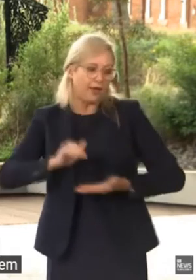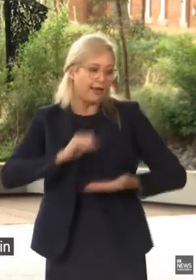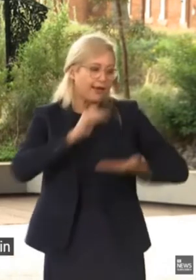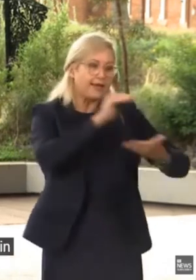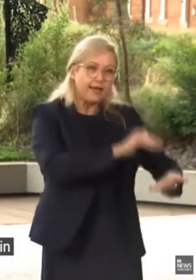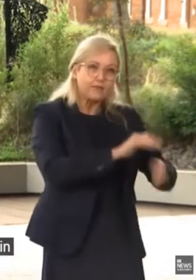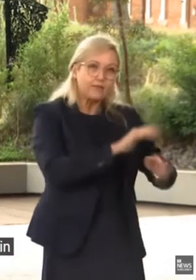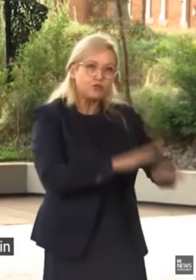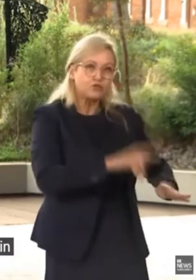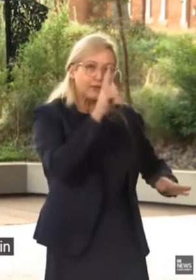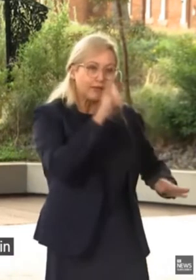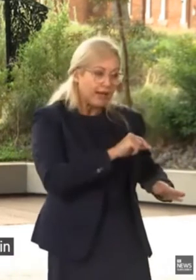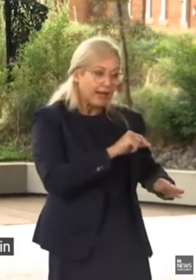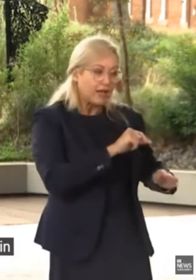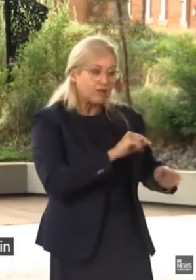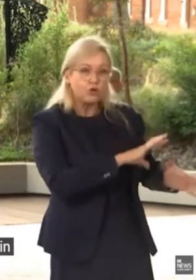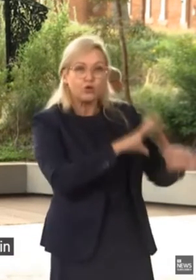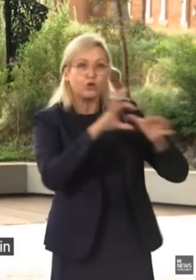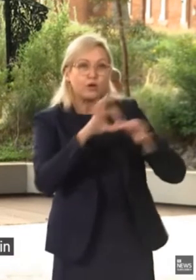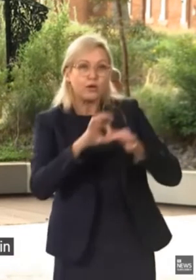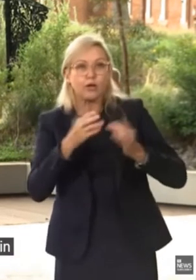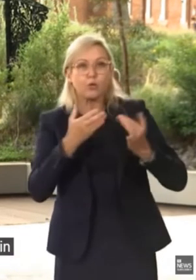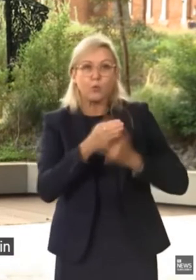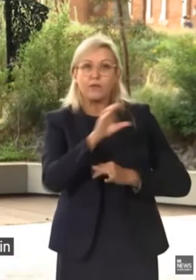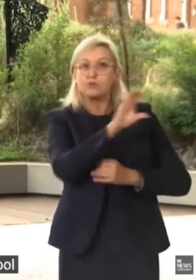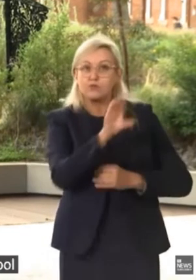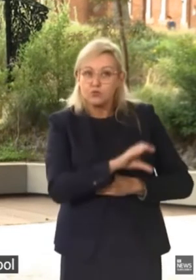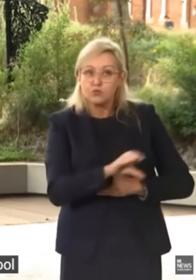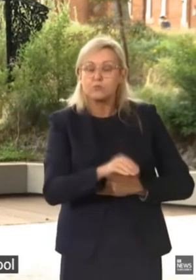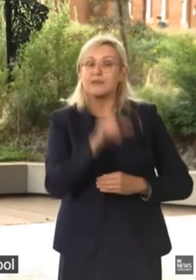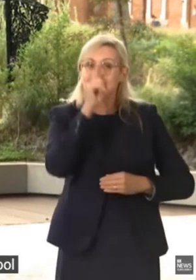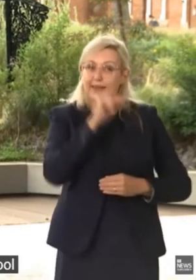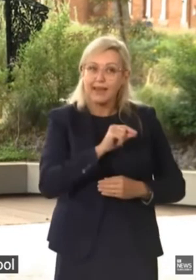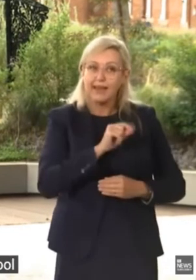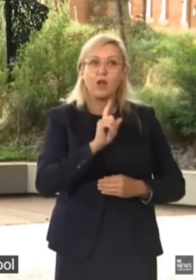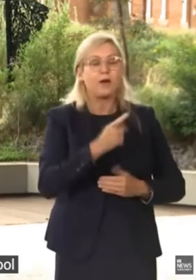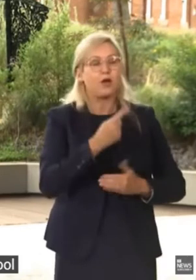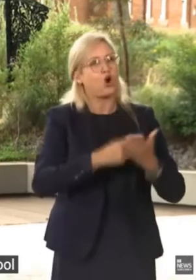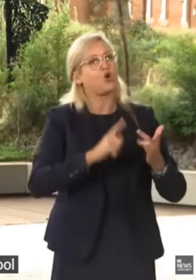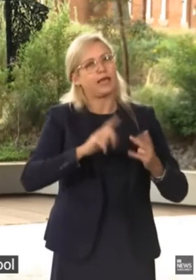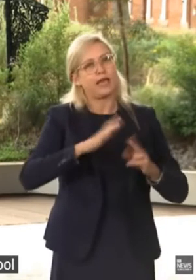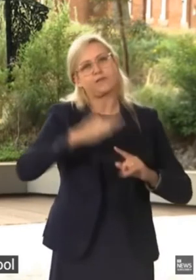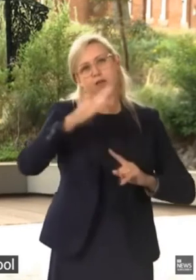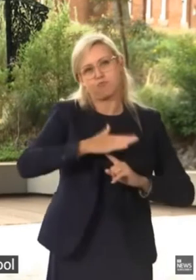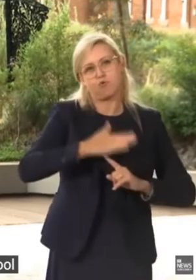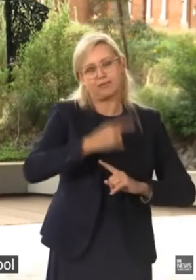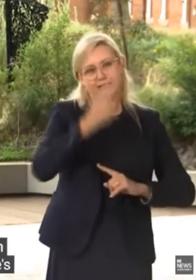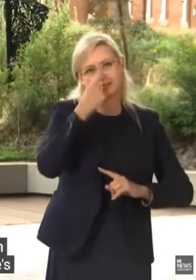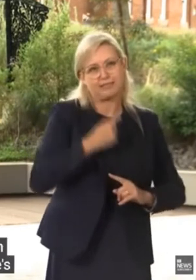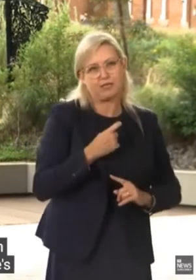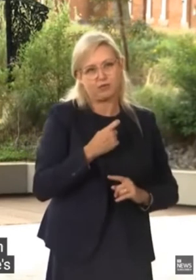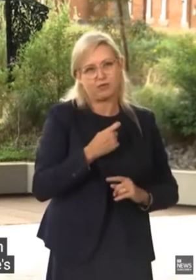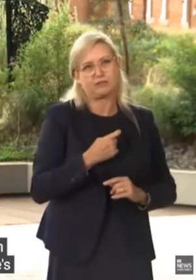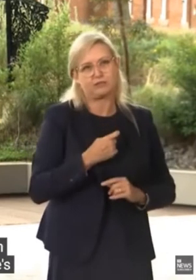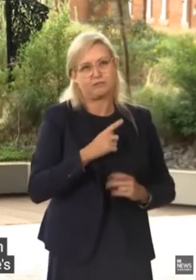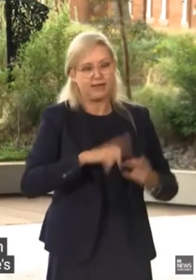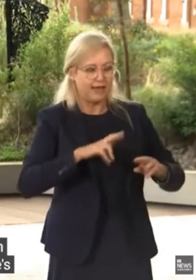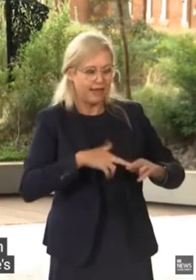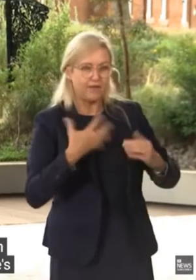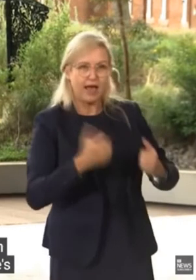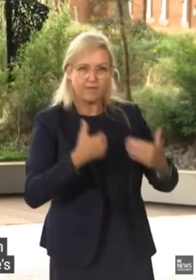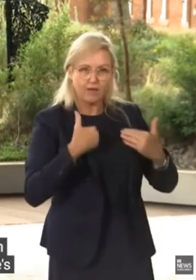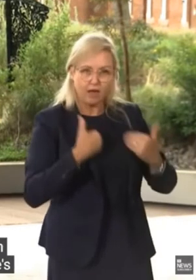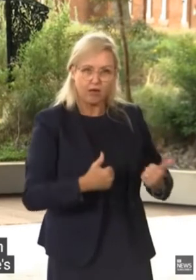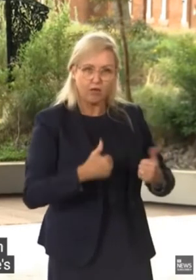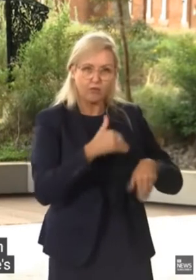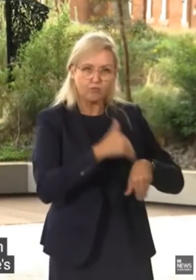the main, the majority of students will be back in school. If there is a student with an underlying condition, if there's a parent with an underlying condition, we'll continue to work with you.